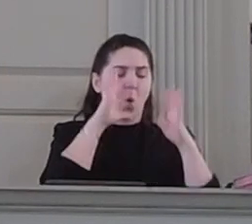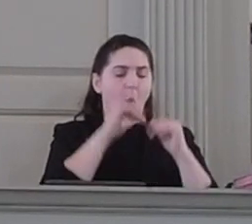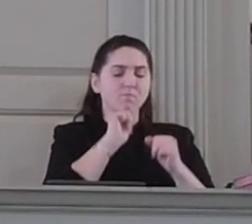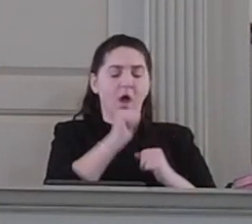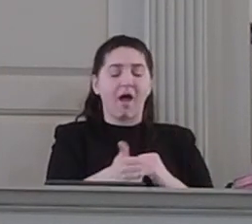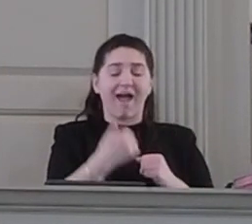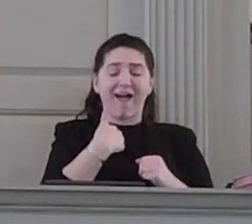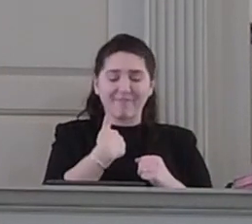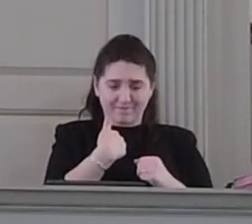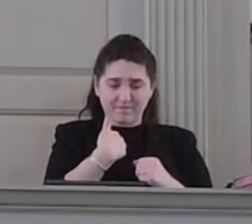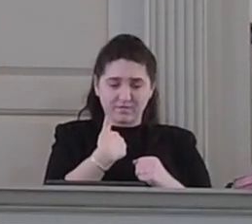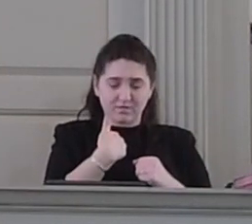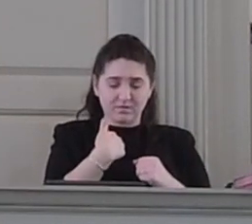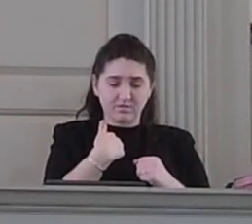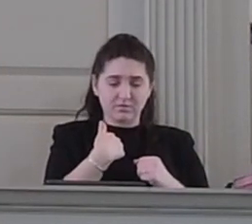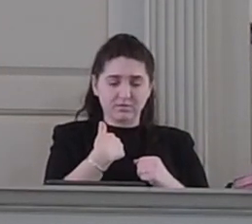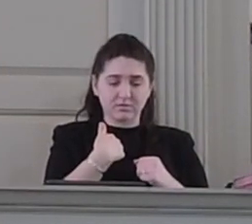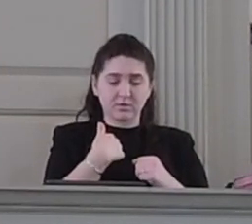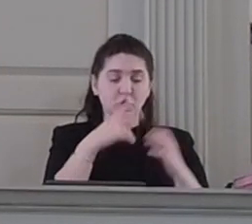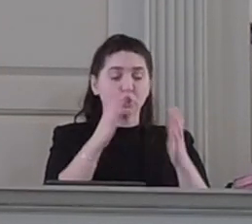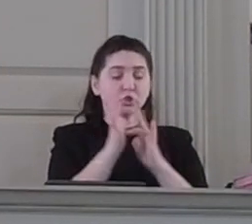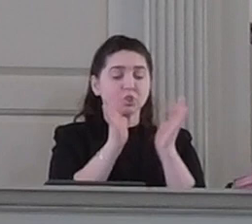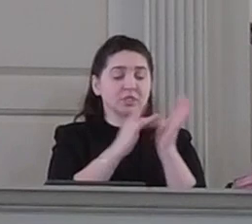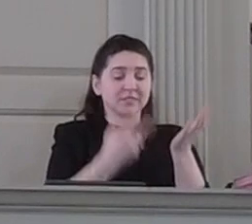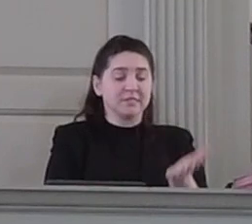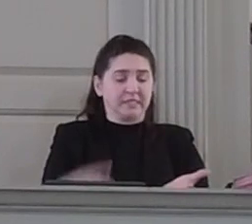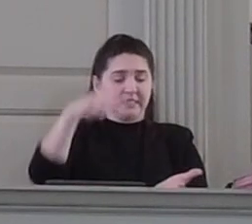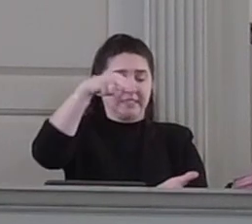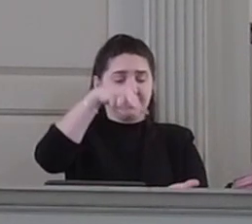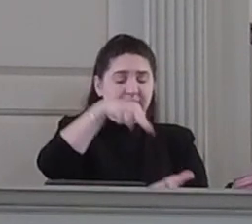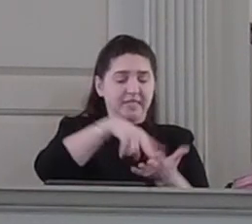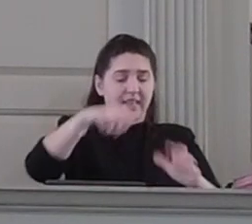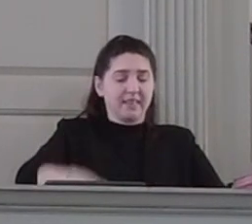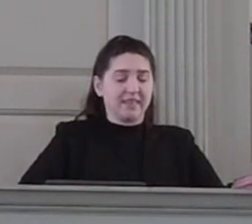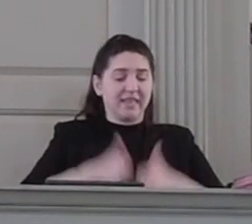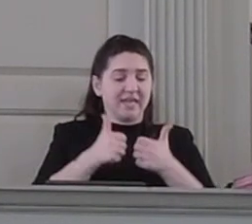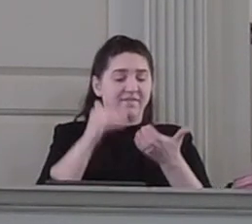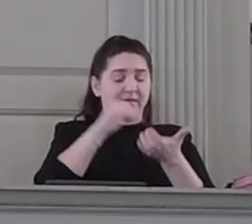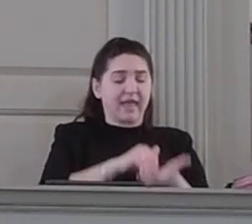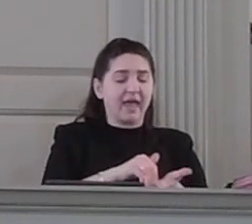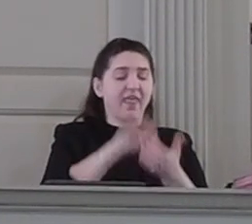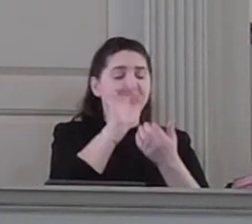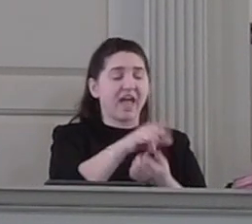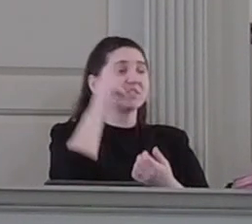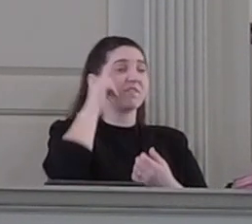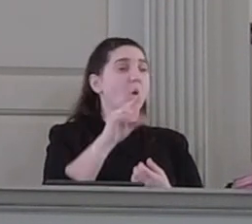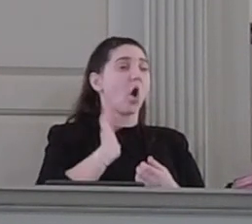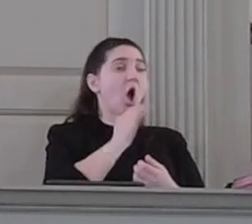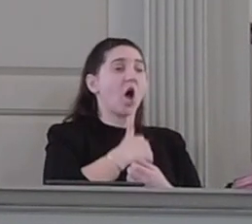The resurrection is also very much for the living.